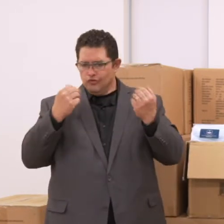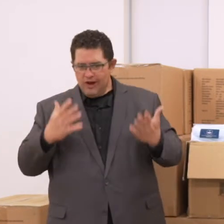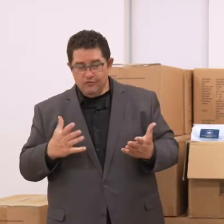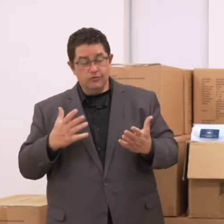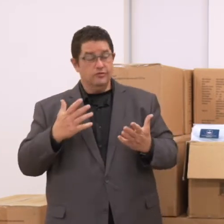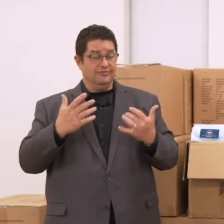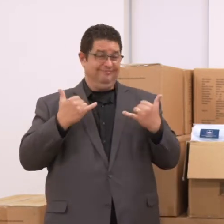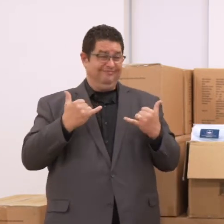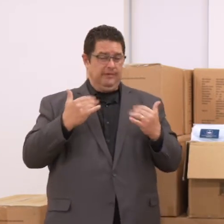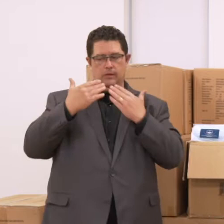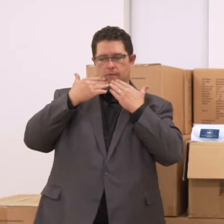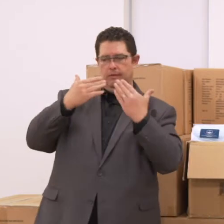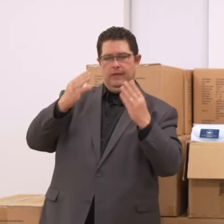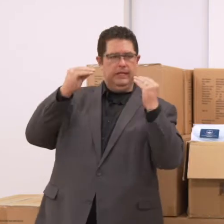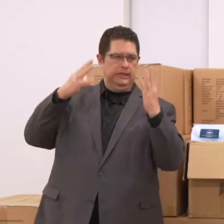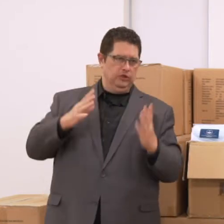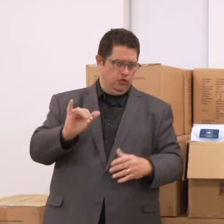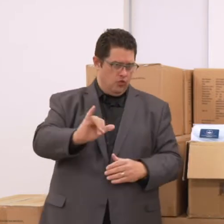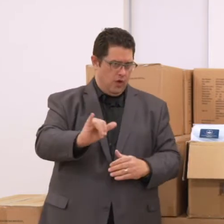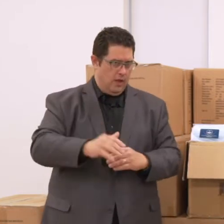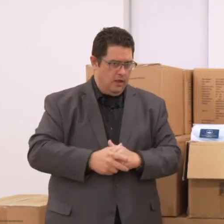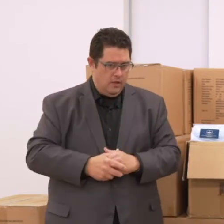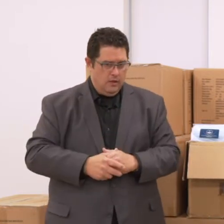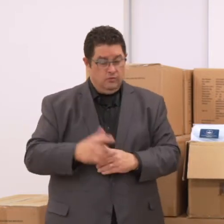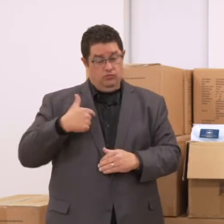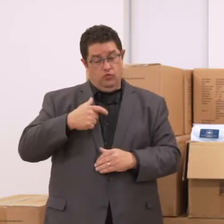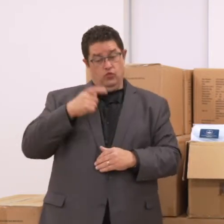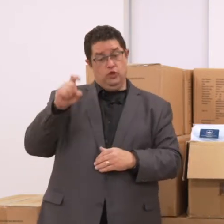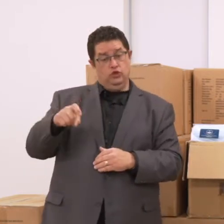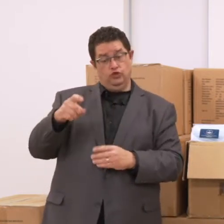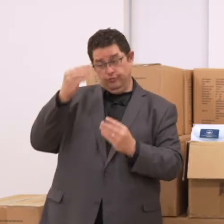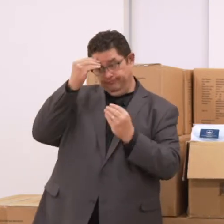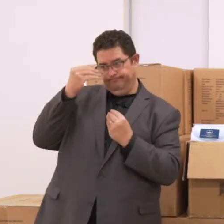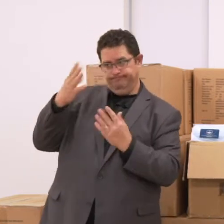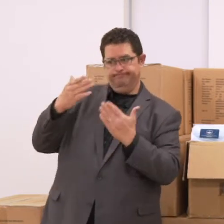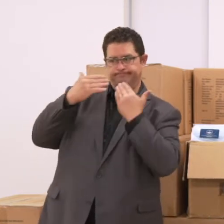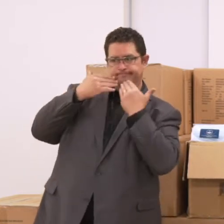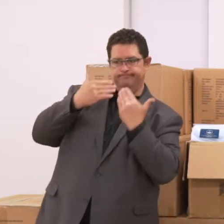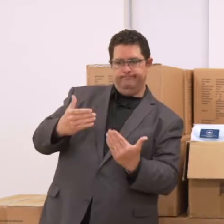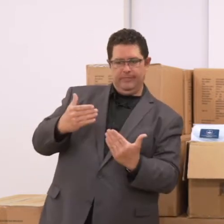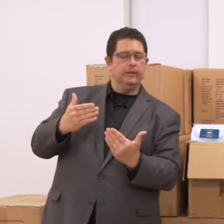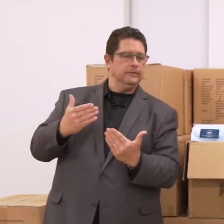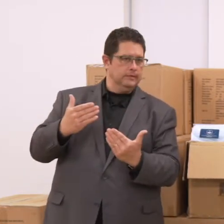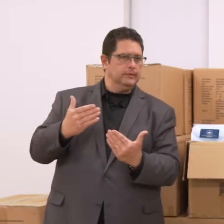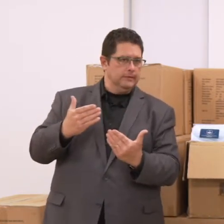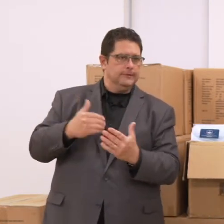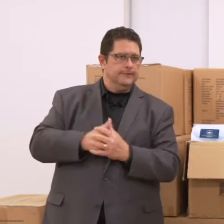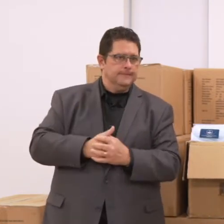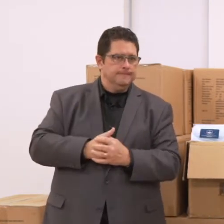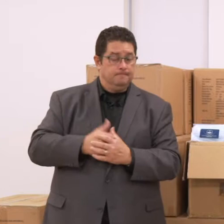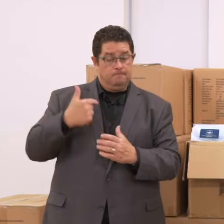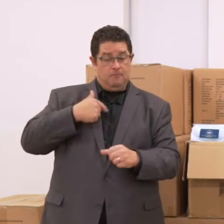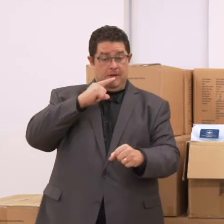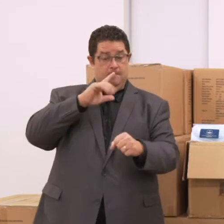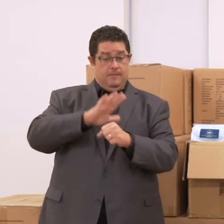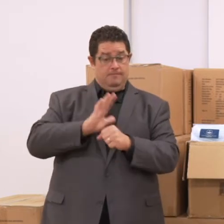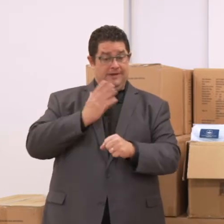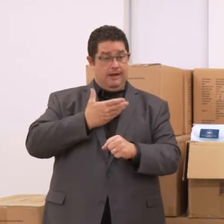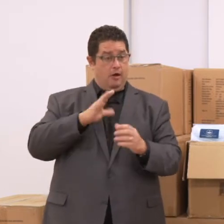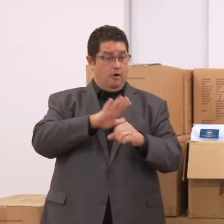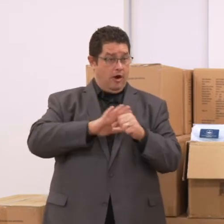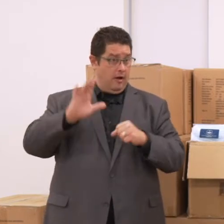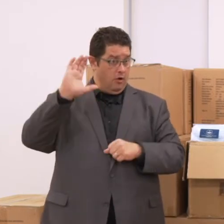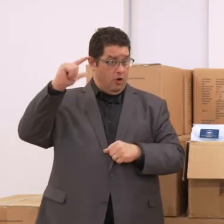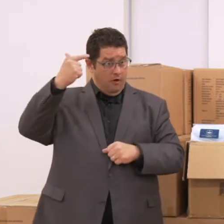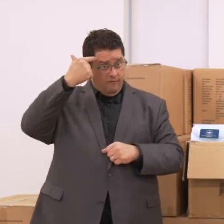well. And we should convey our gratitude to them accordingly. I'm committing our county government to do whatever